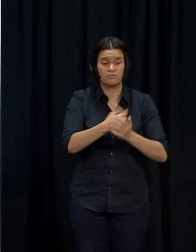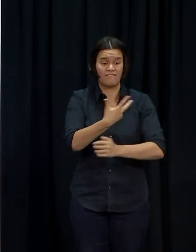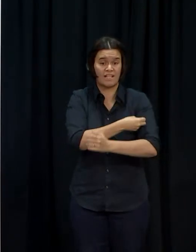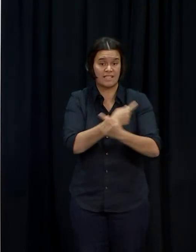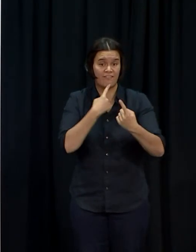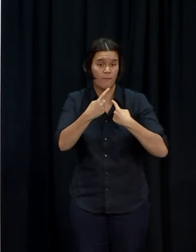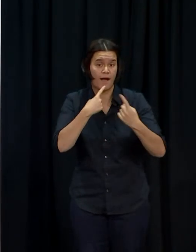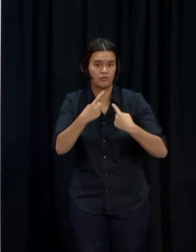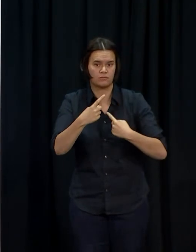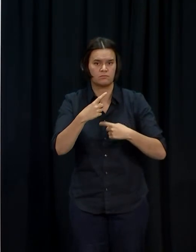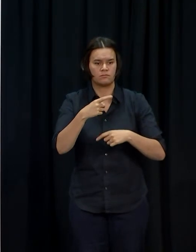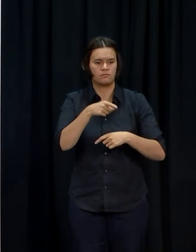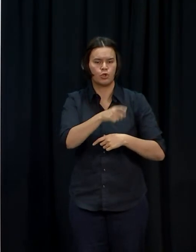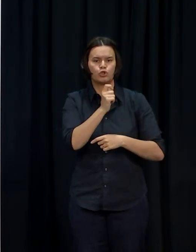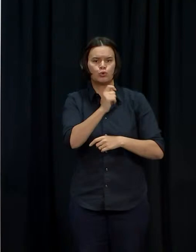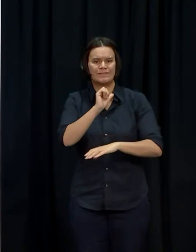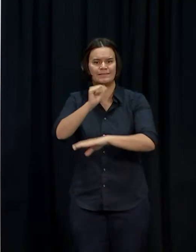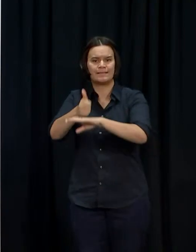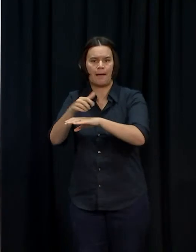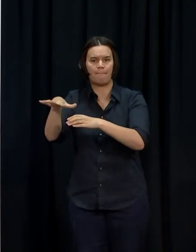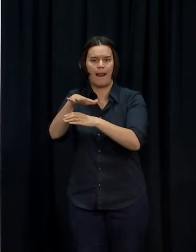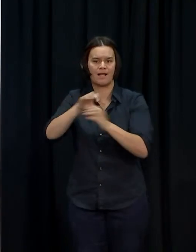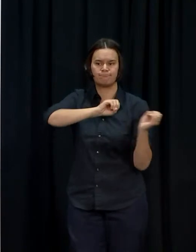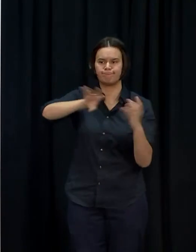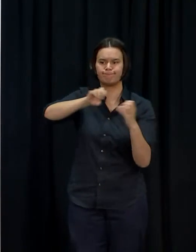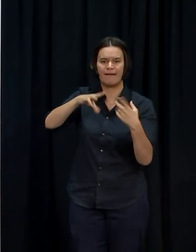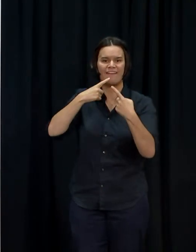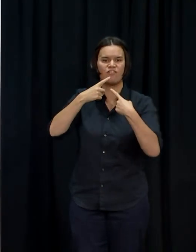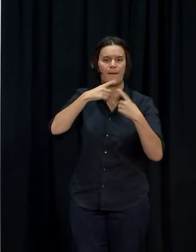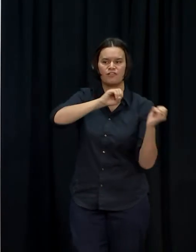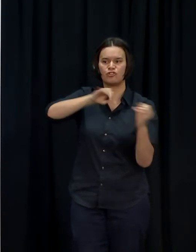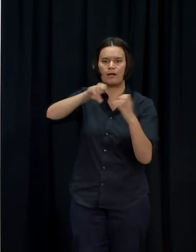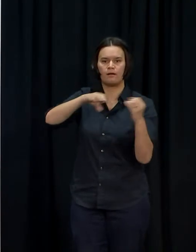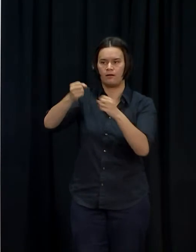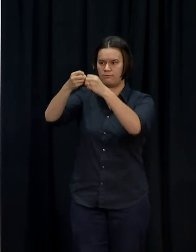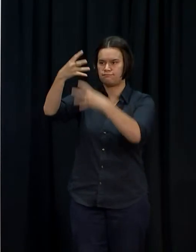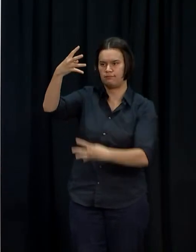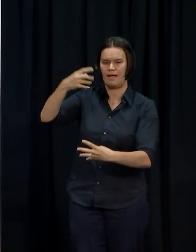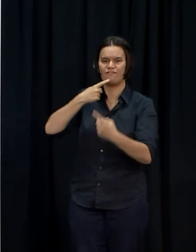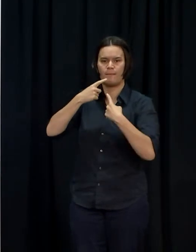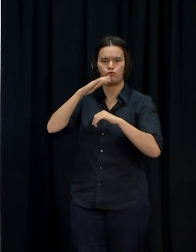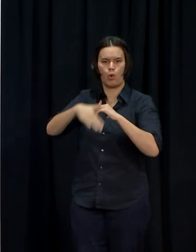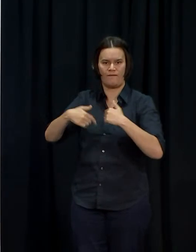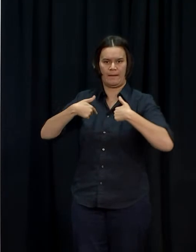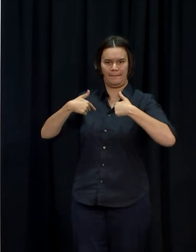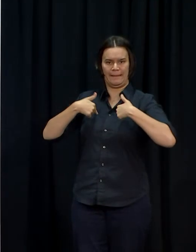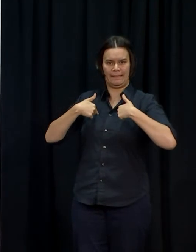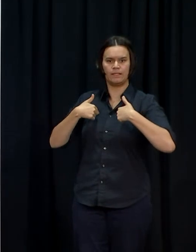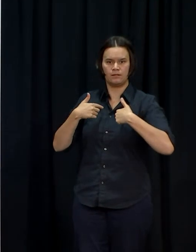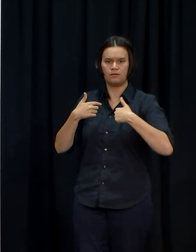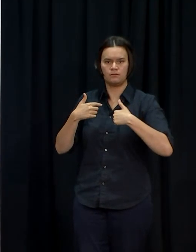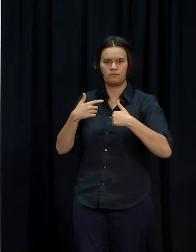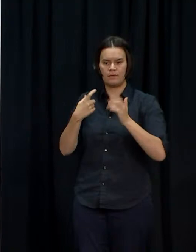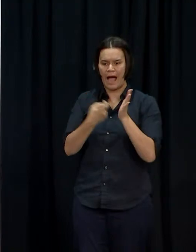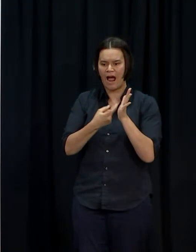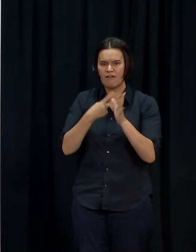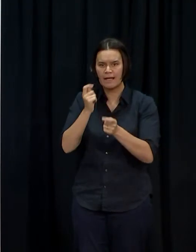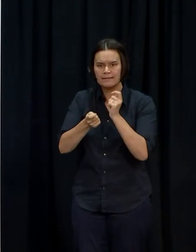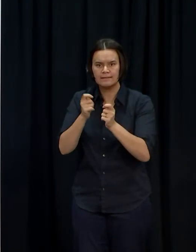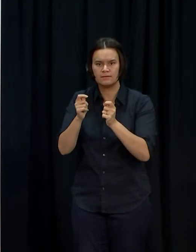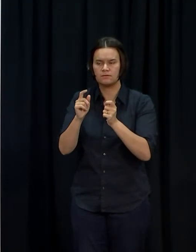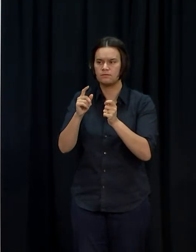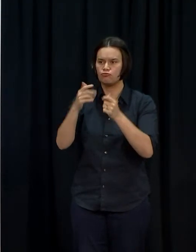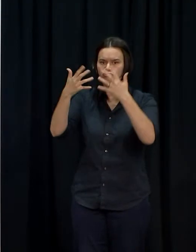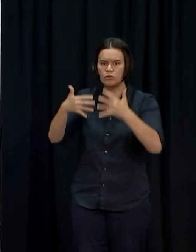vaccination records. This enables those who are digitally connected to have access the information they need, but